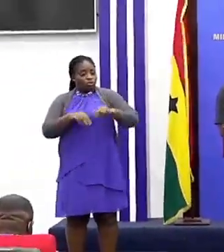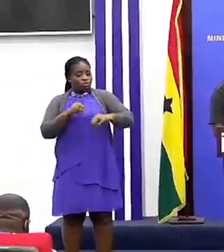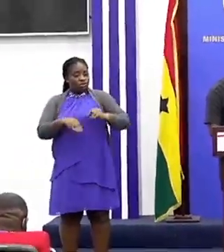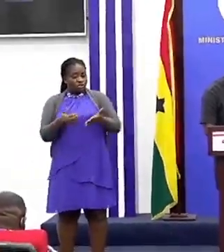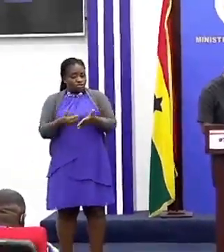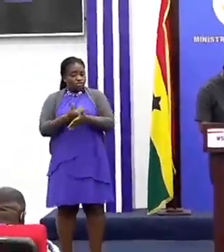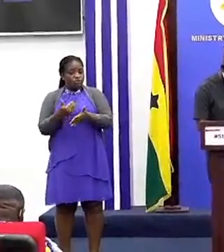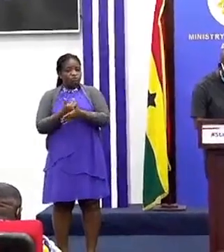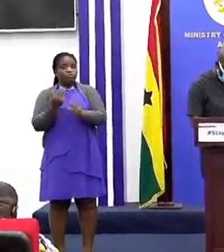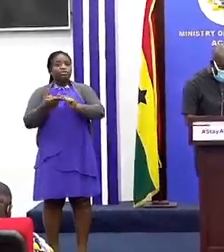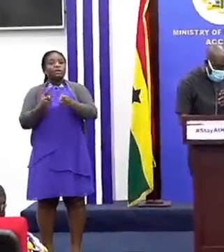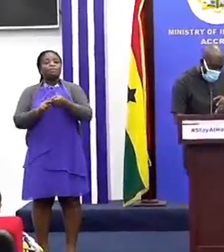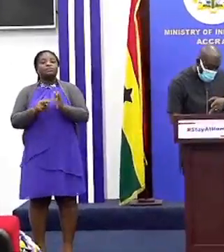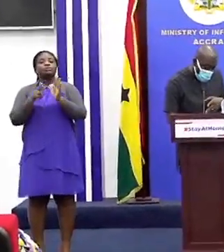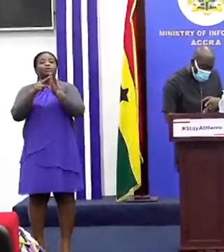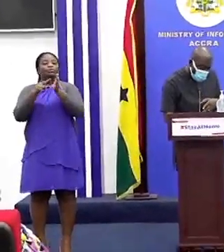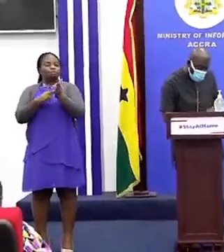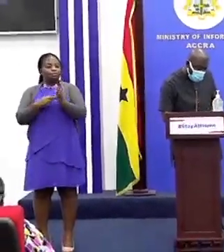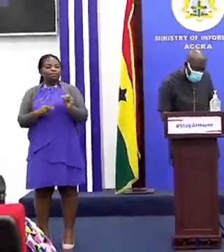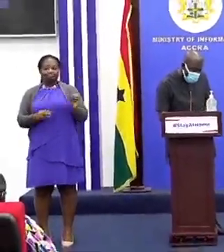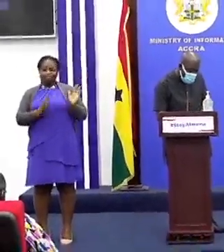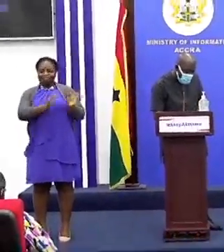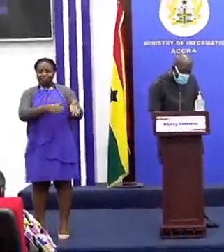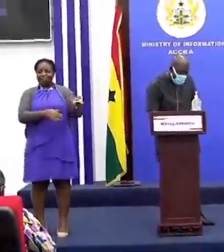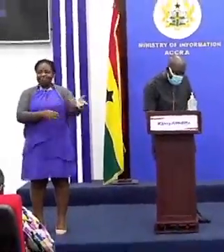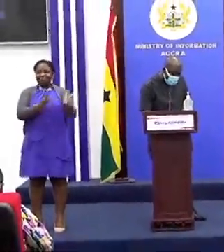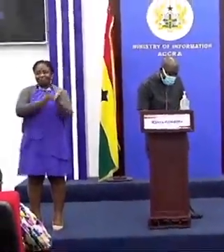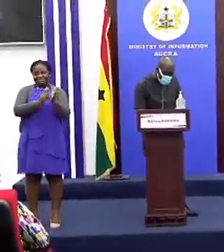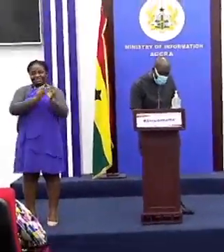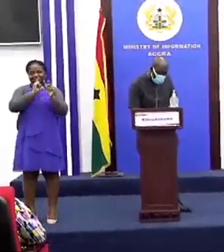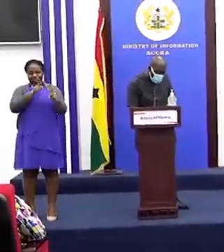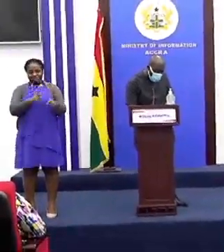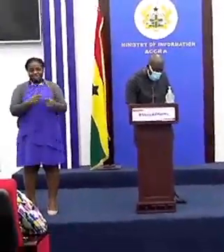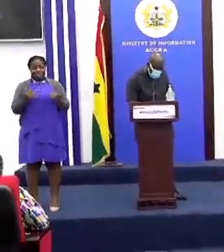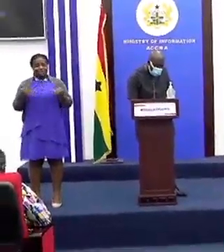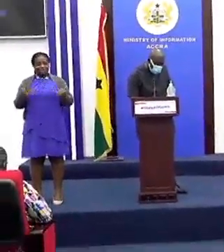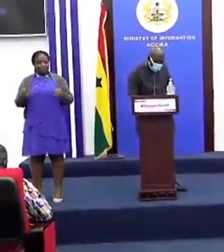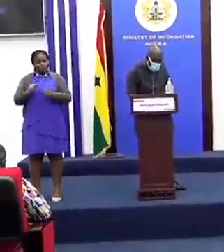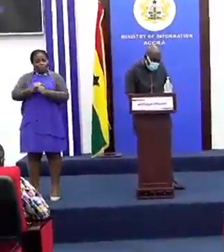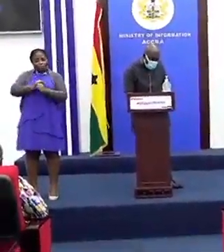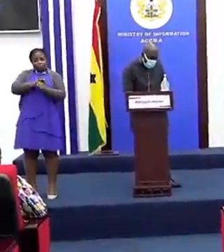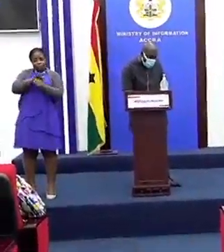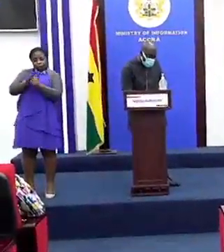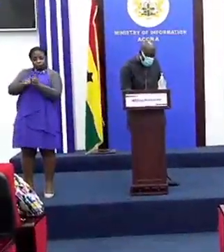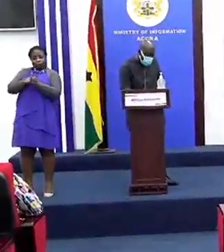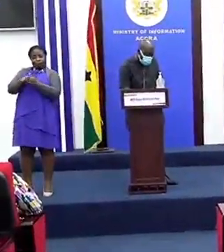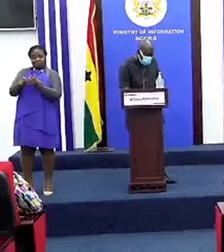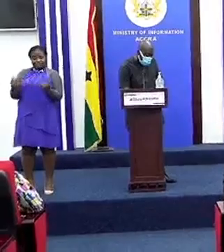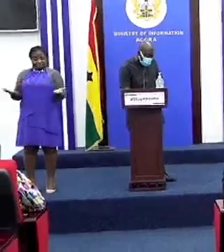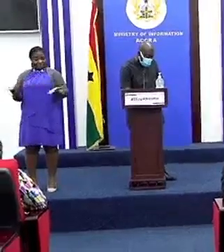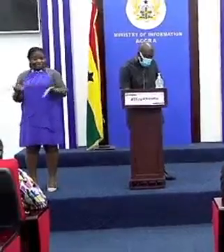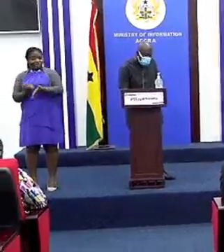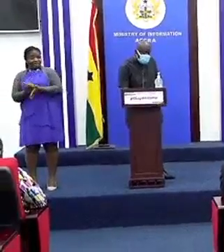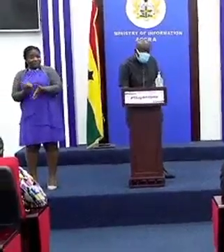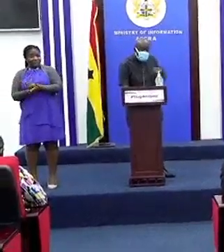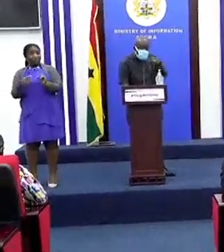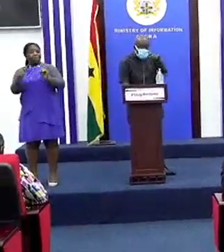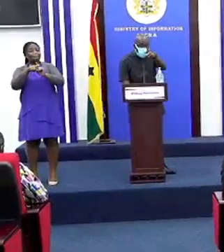new numbers we are reporting? Again, I'll leave that one for Dr. Abuaje. Incidence of COVID-19 in Ghana and positivity